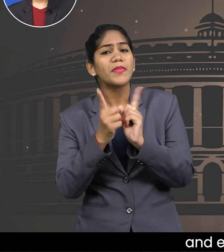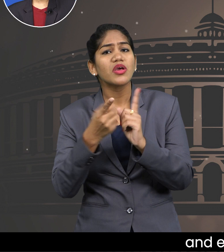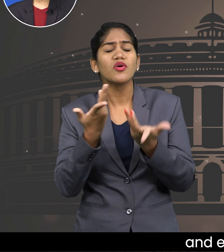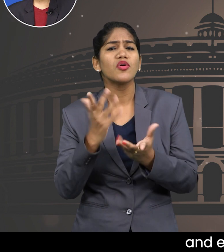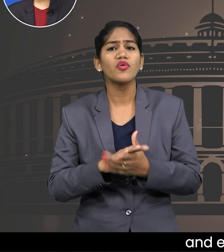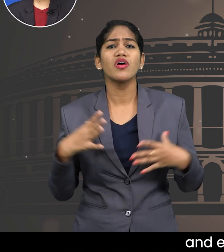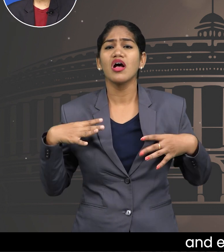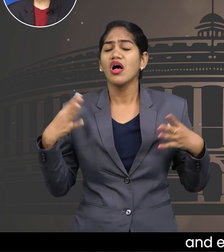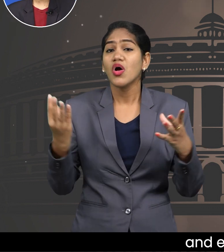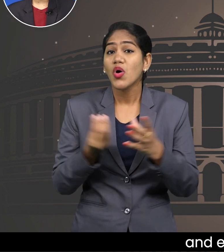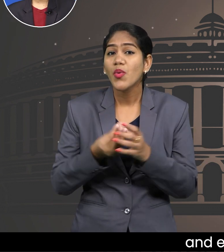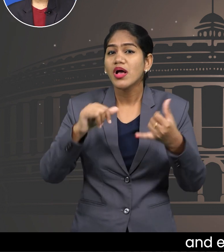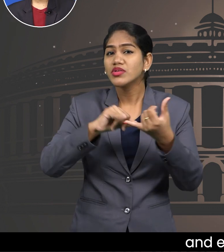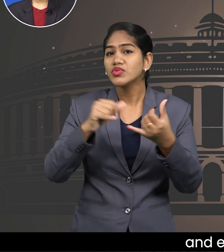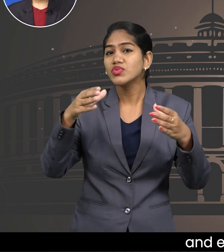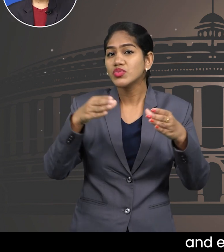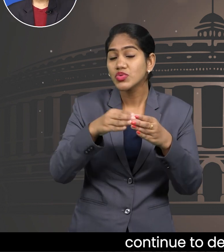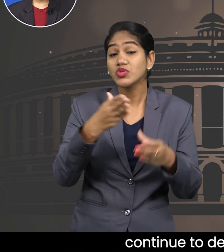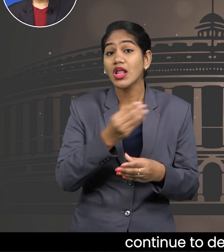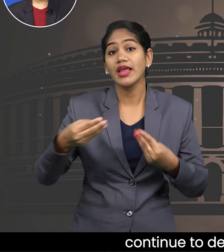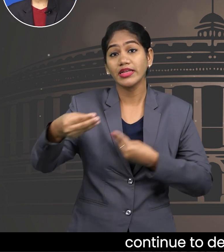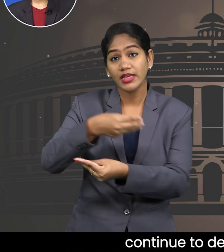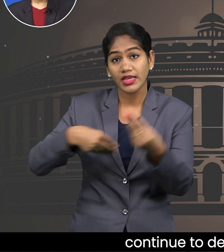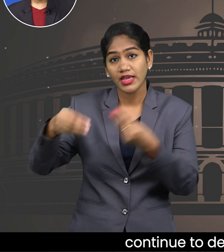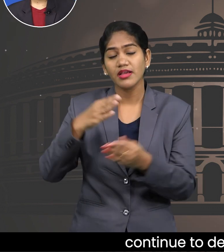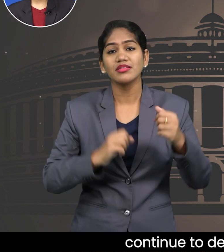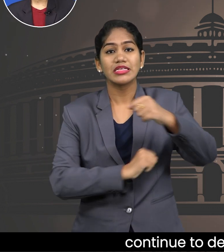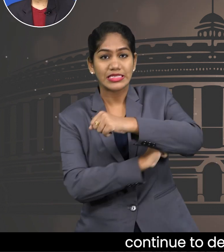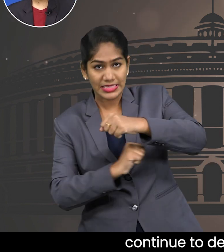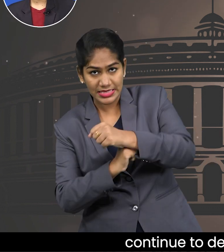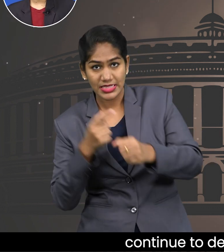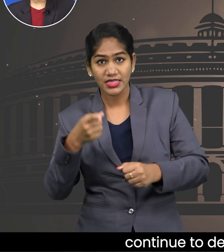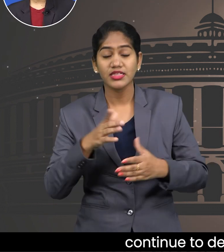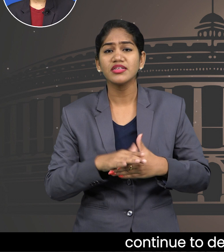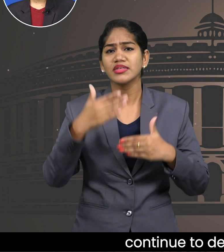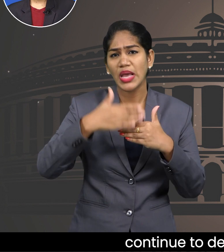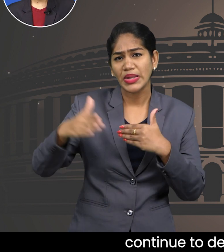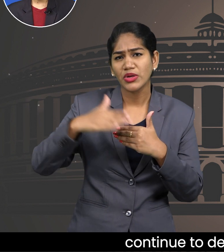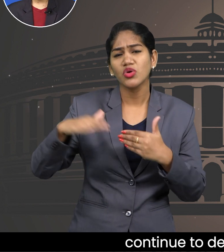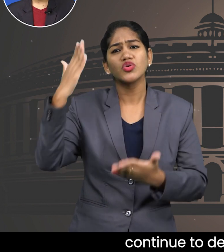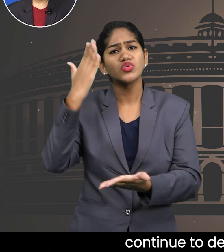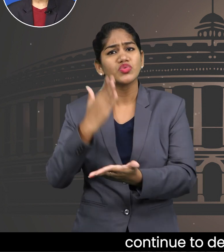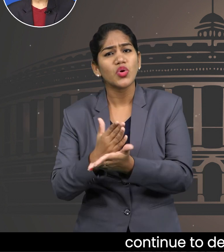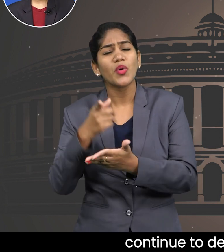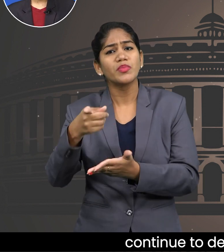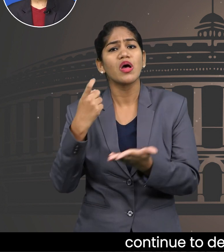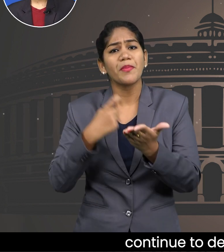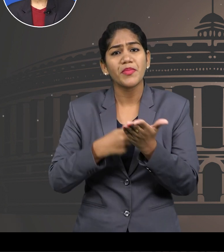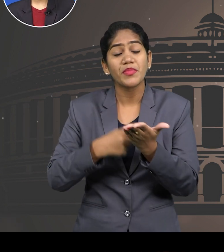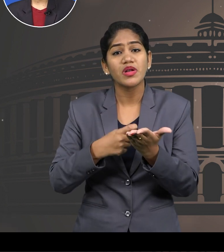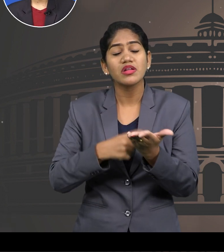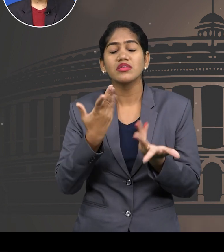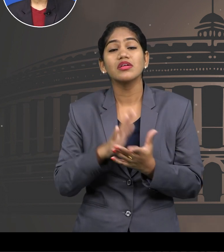and economic structure, continue to deny the principle of one